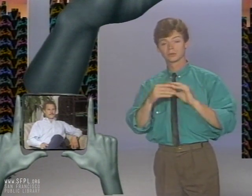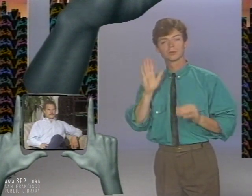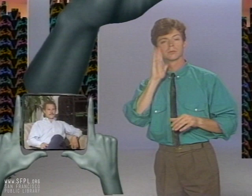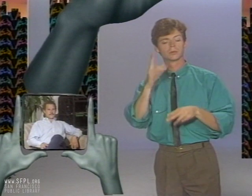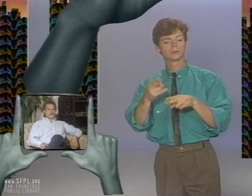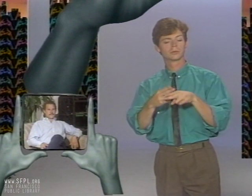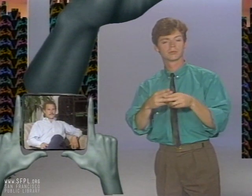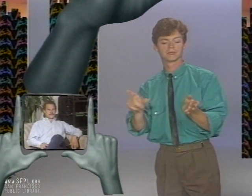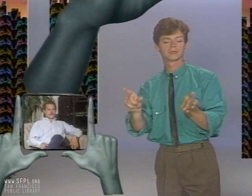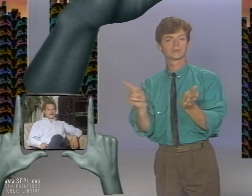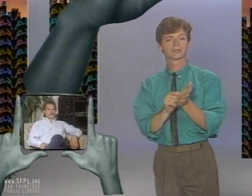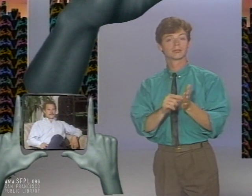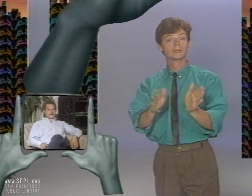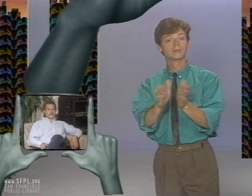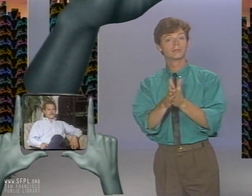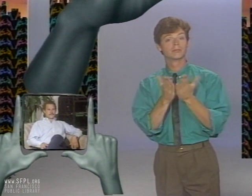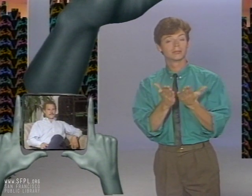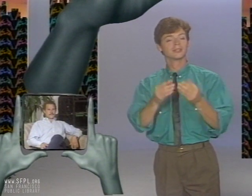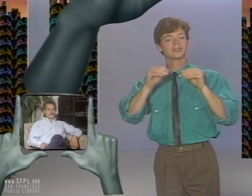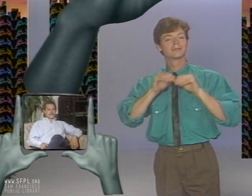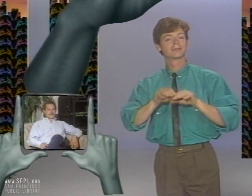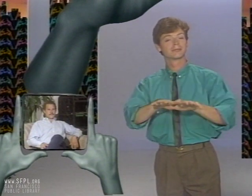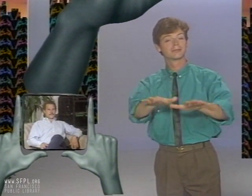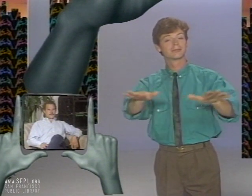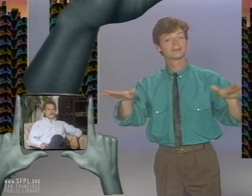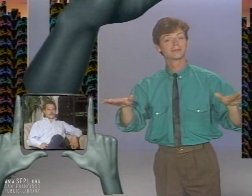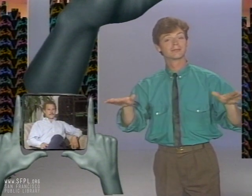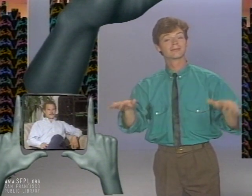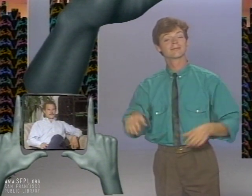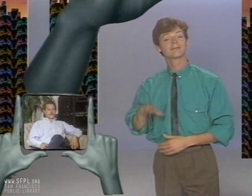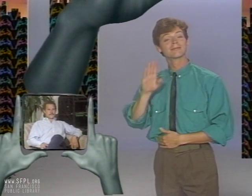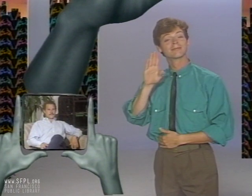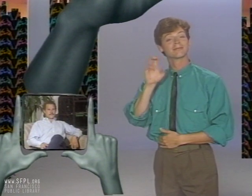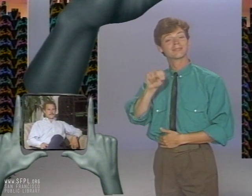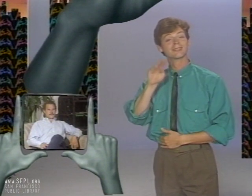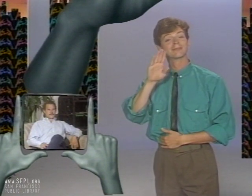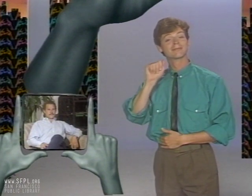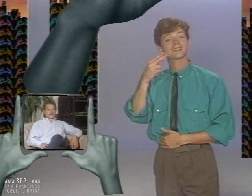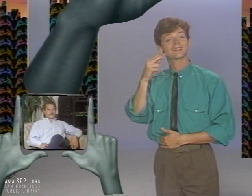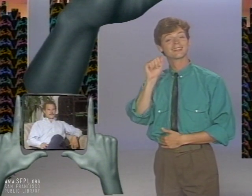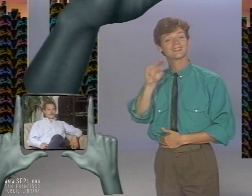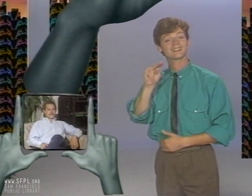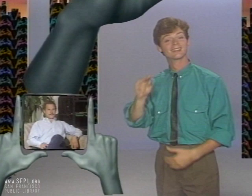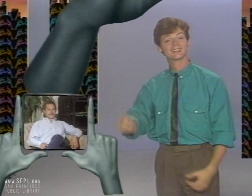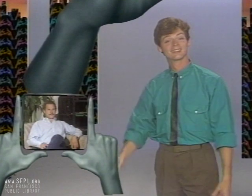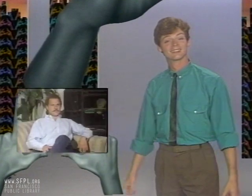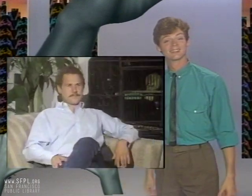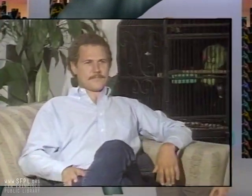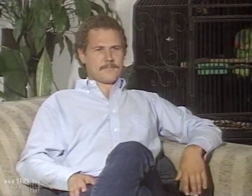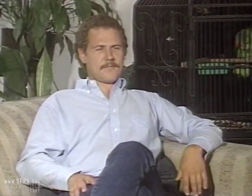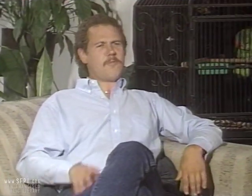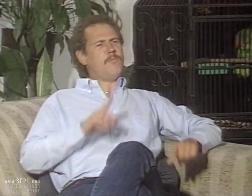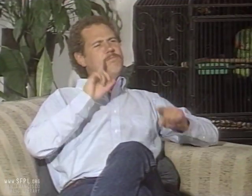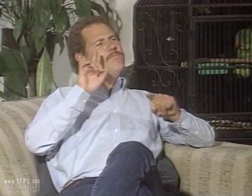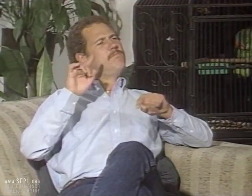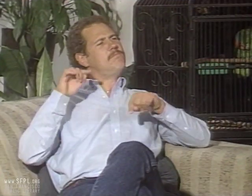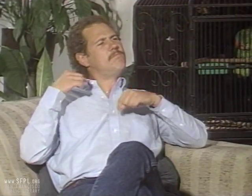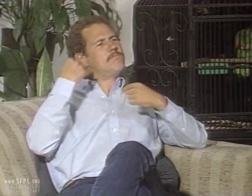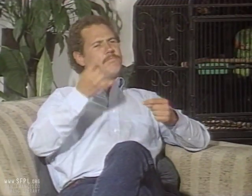to be published, we're fortunate to have Ben perform excerpts from his story, Bird of a Different Feather. I've been telling stories for quite some time, not